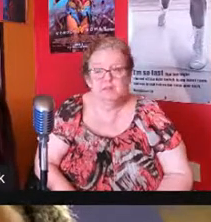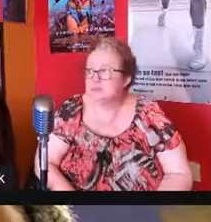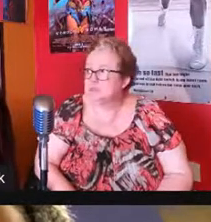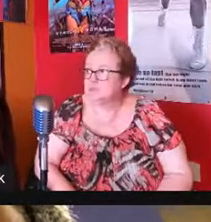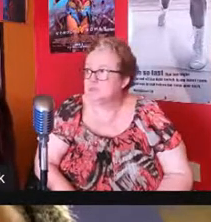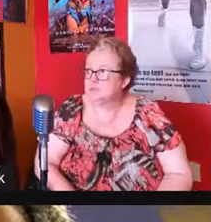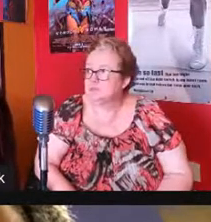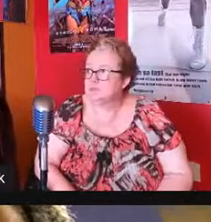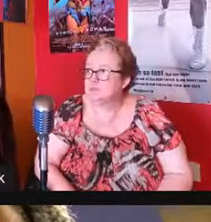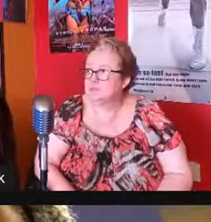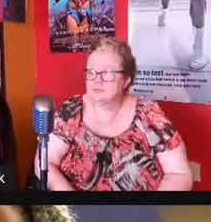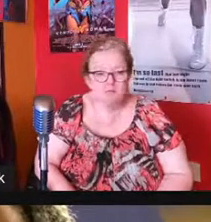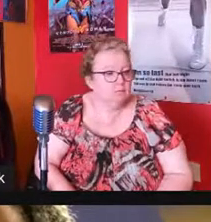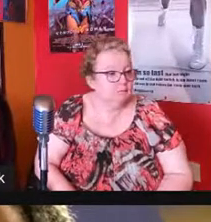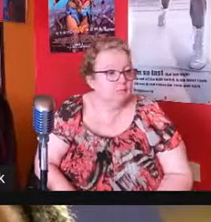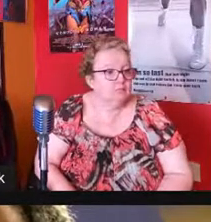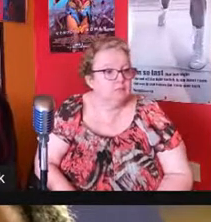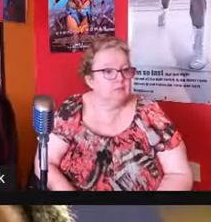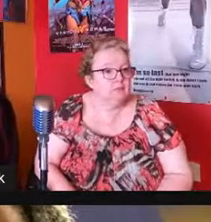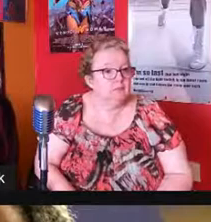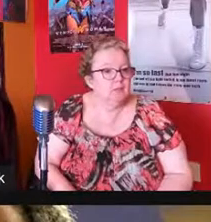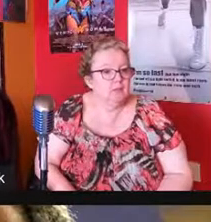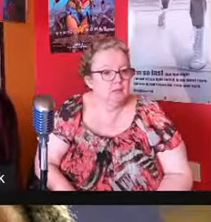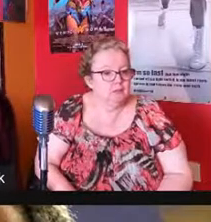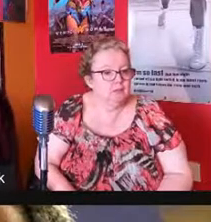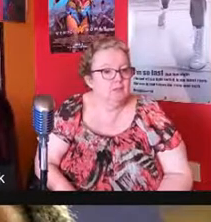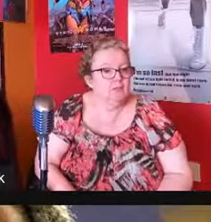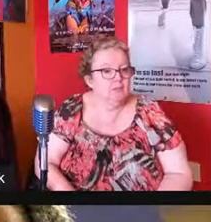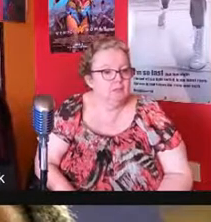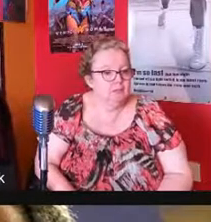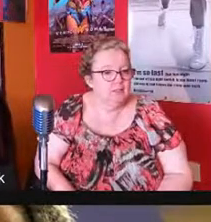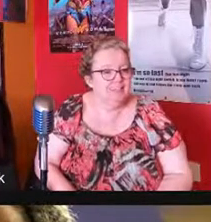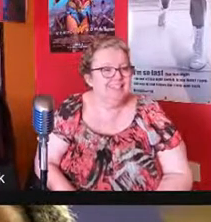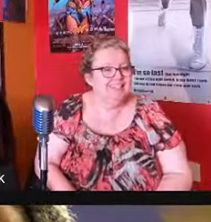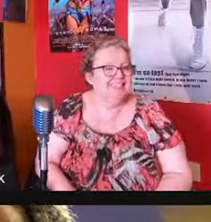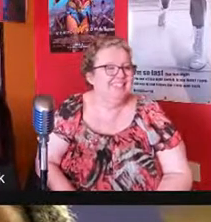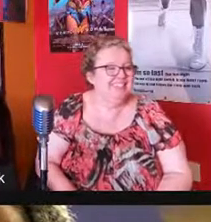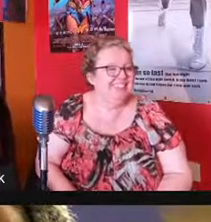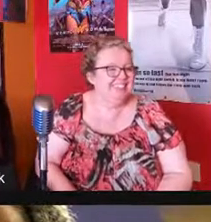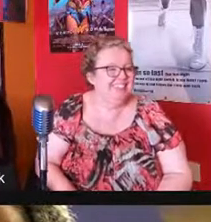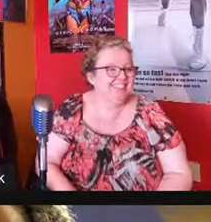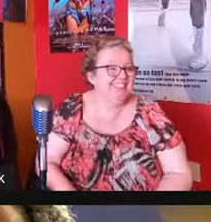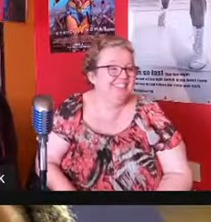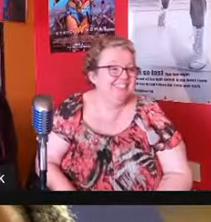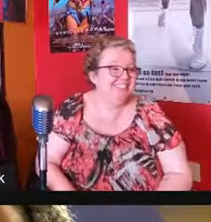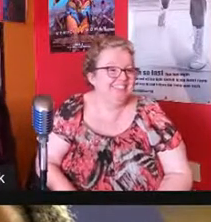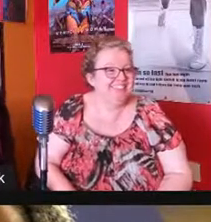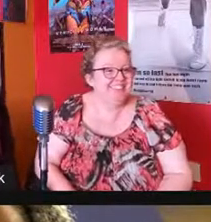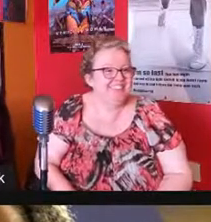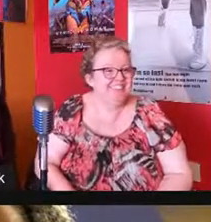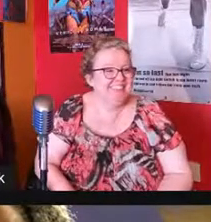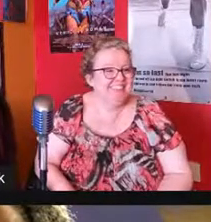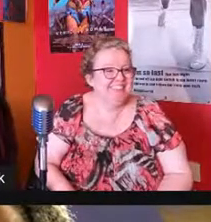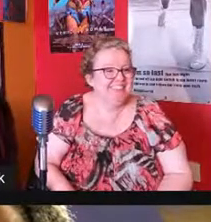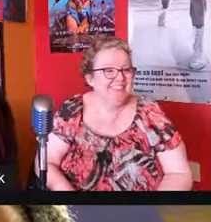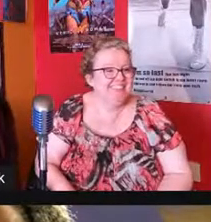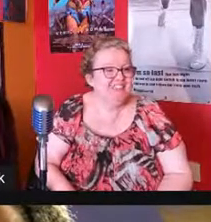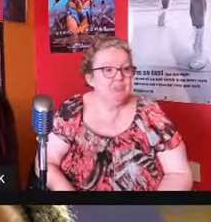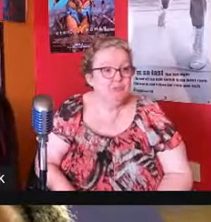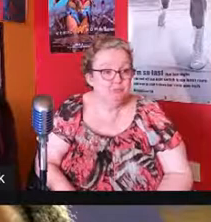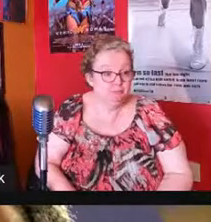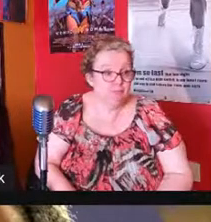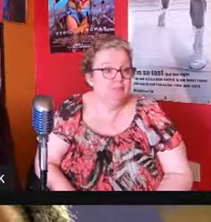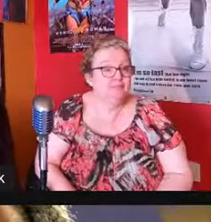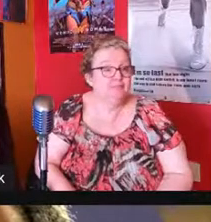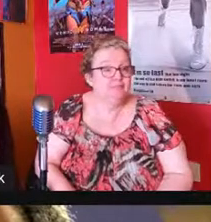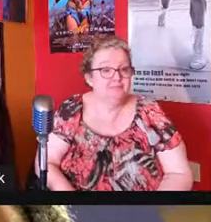words, like, wow, I wrote that. Okay, that was cool. I can get with that, you know. It's like, yeah, you know, must apply